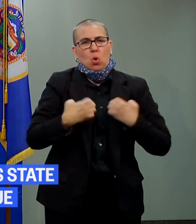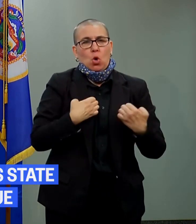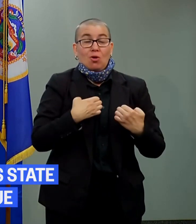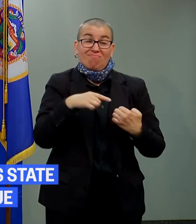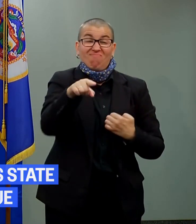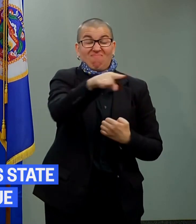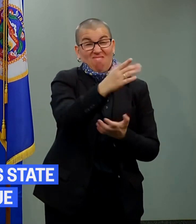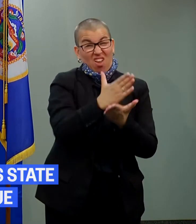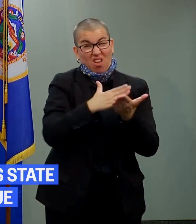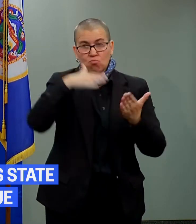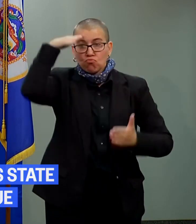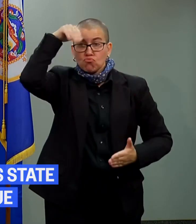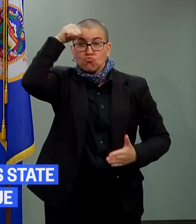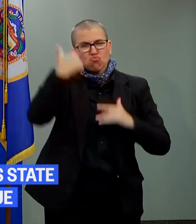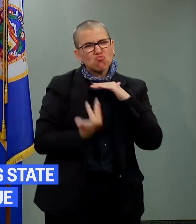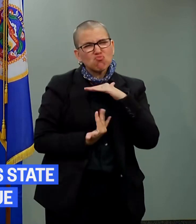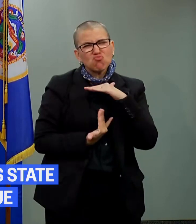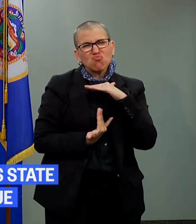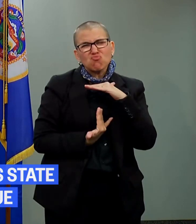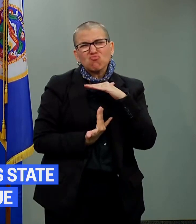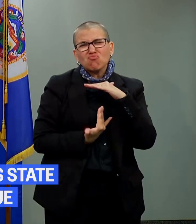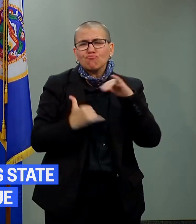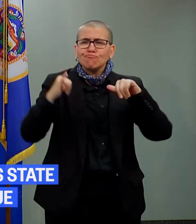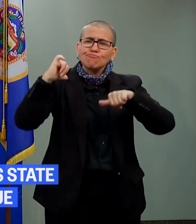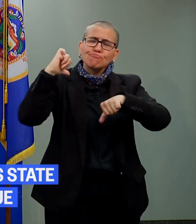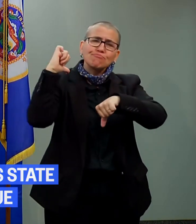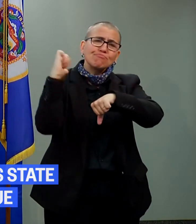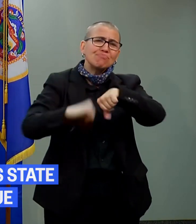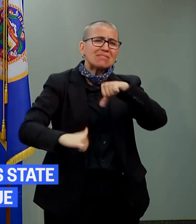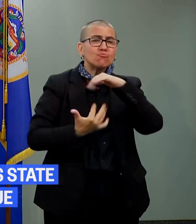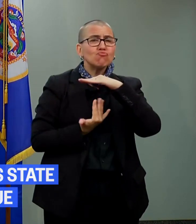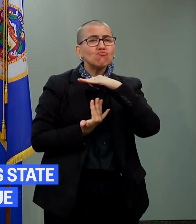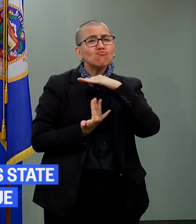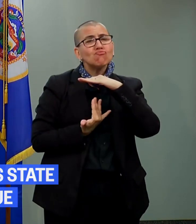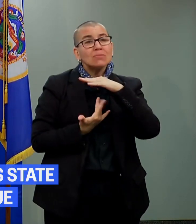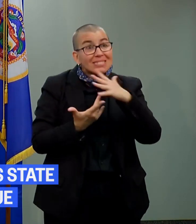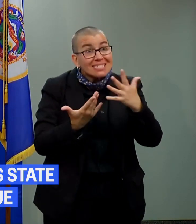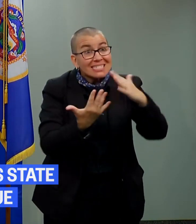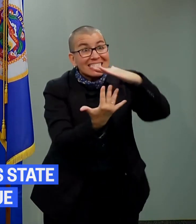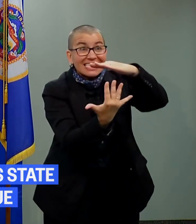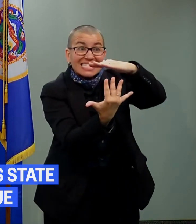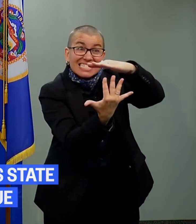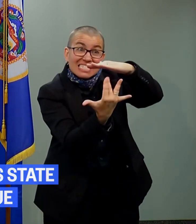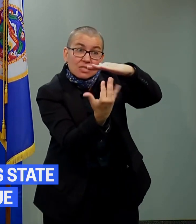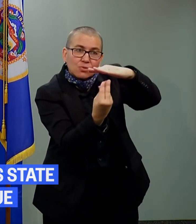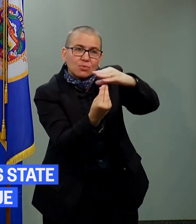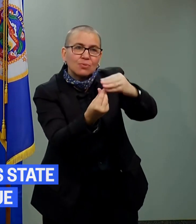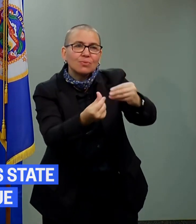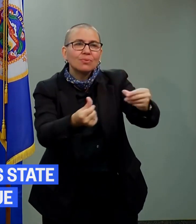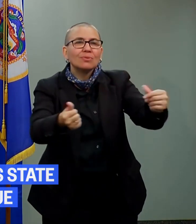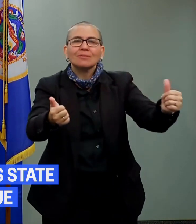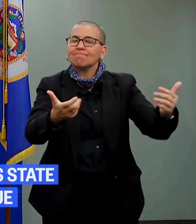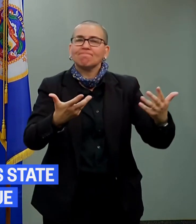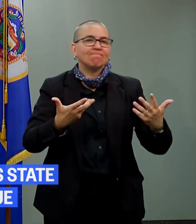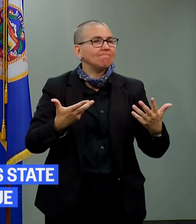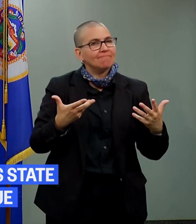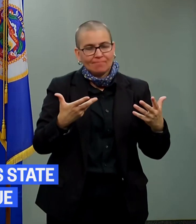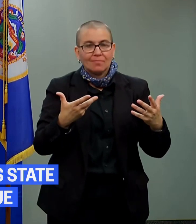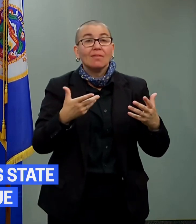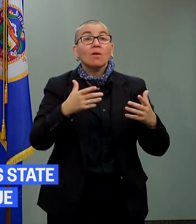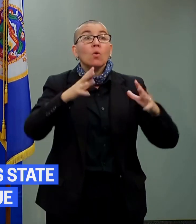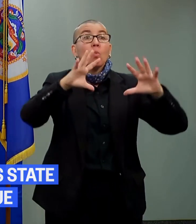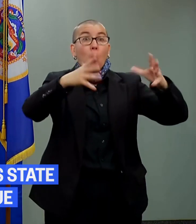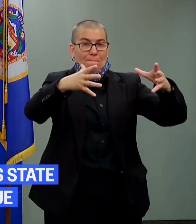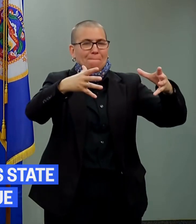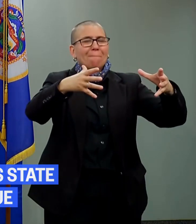the nail on the head. The goal is to disperse and move that crowd, and you cannot move some of the crowd and allow some of the crowd to